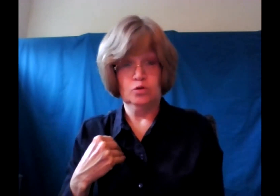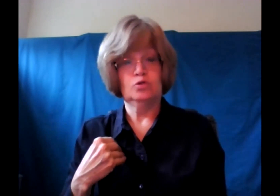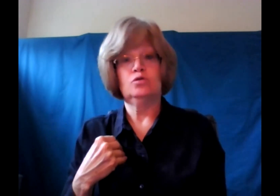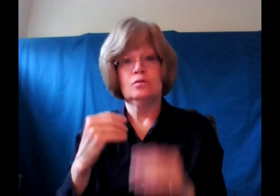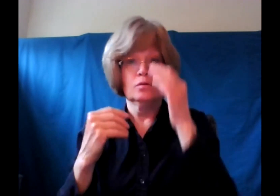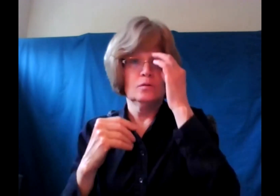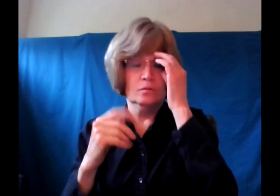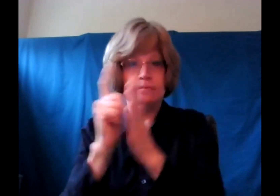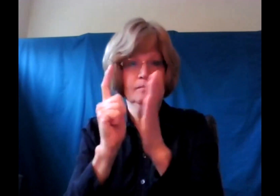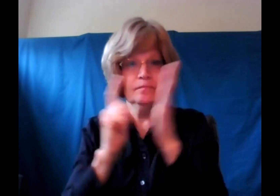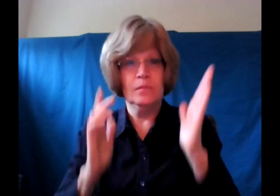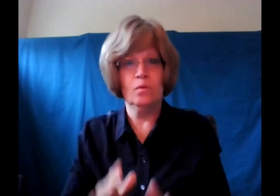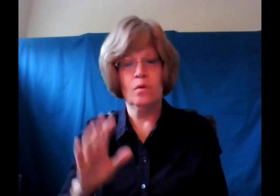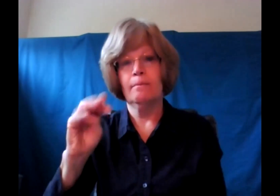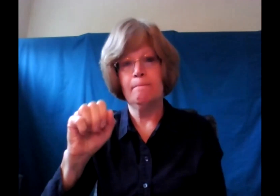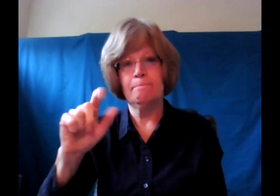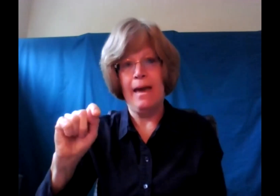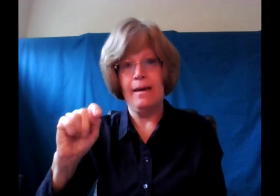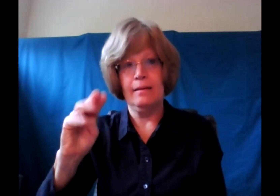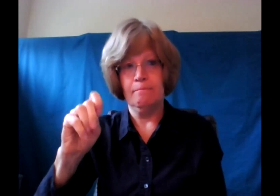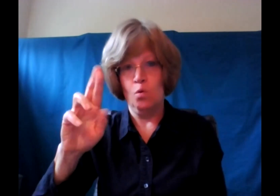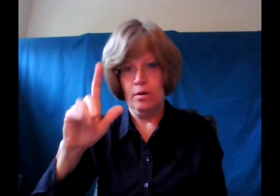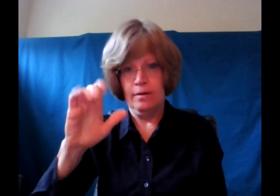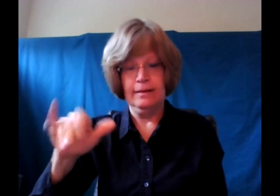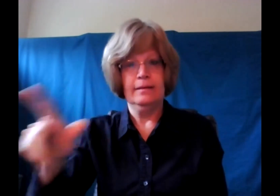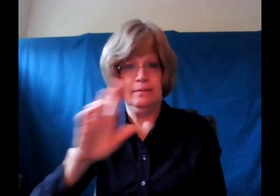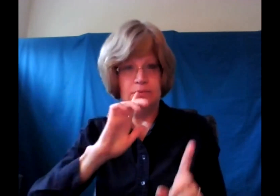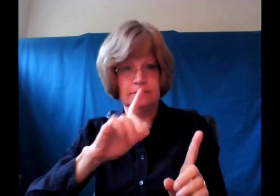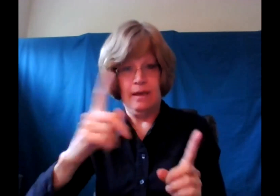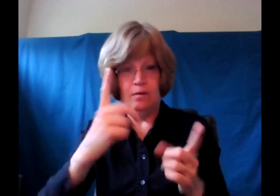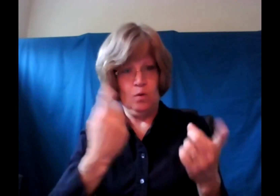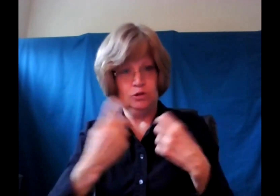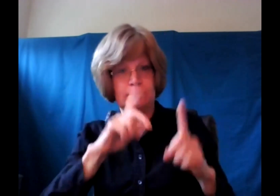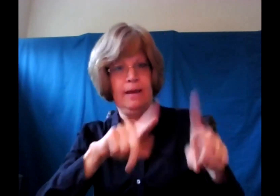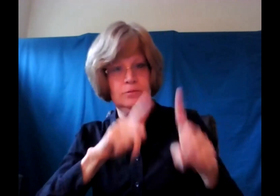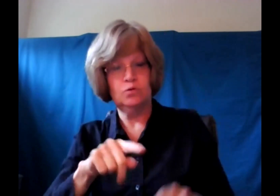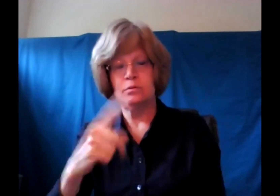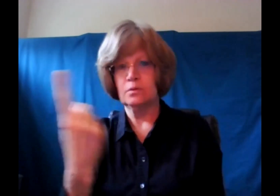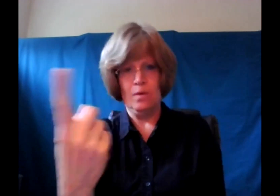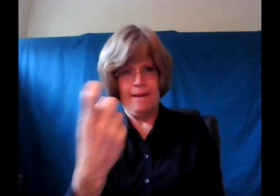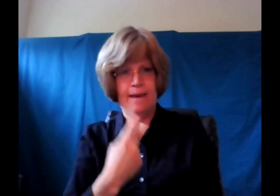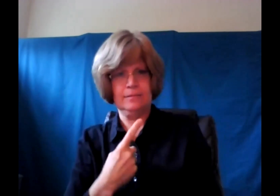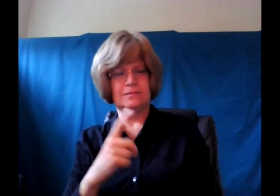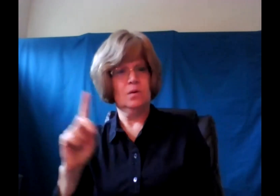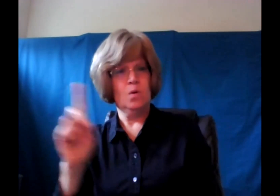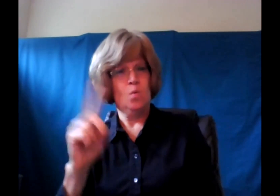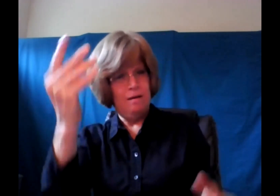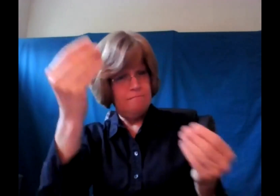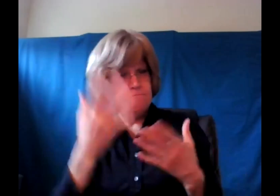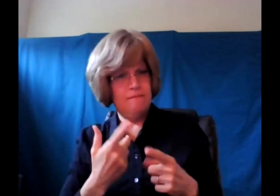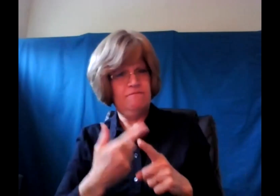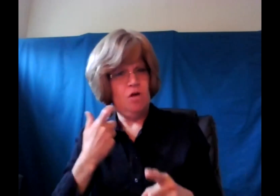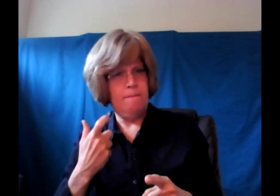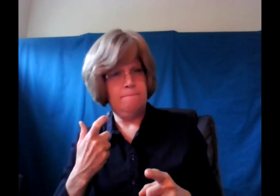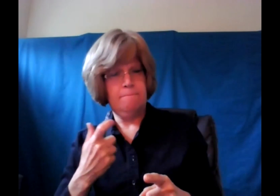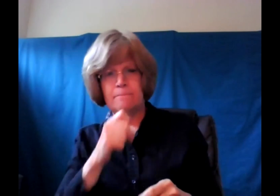Chancellor Matt Morley, was there answering questions, and someone asked about, you know, where some of this information came from.